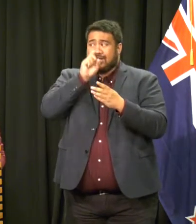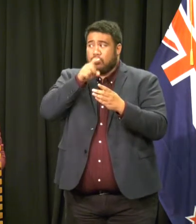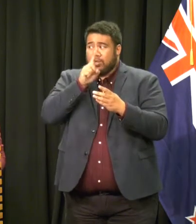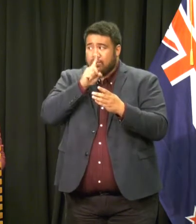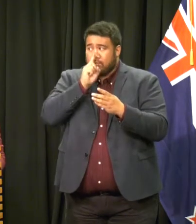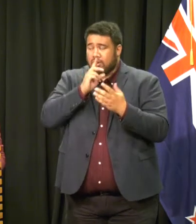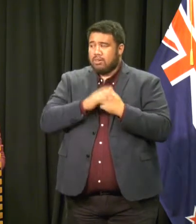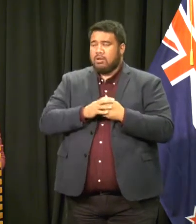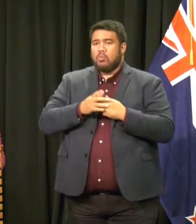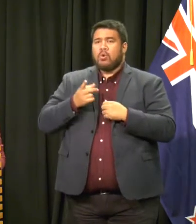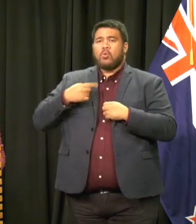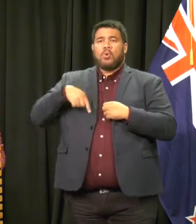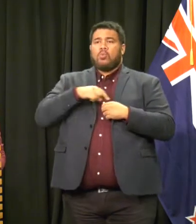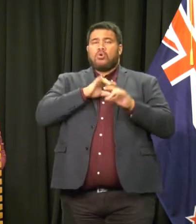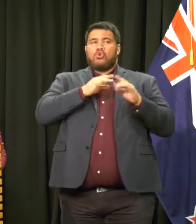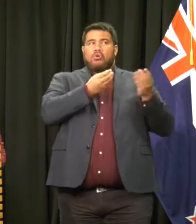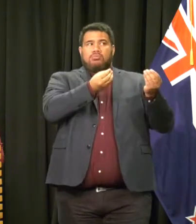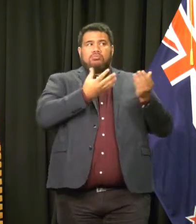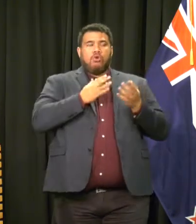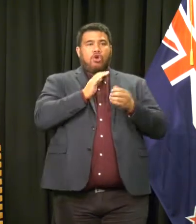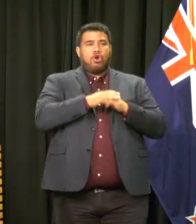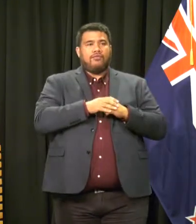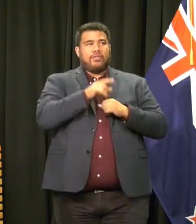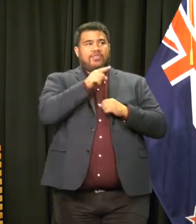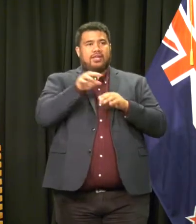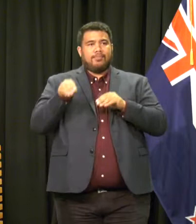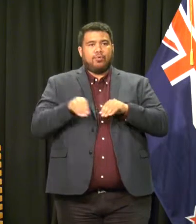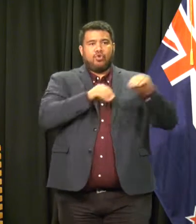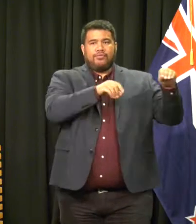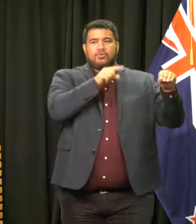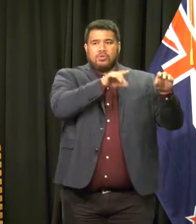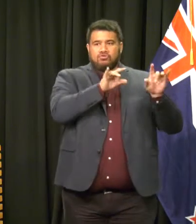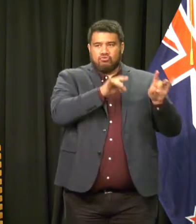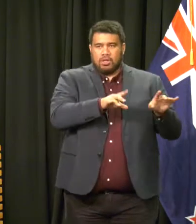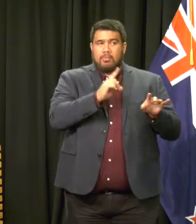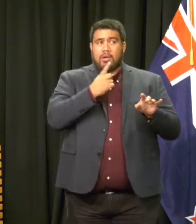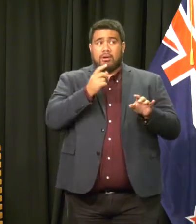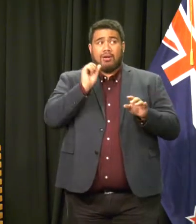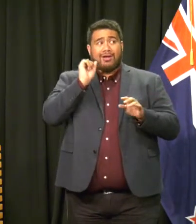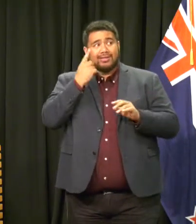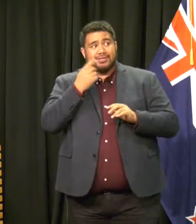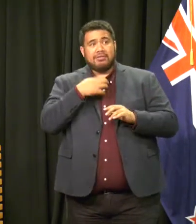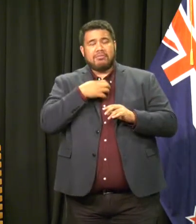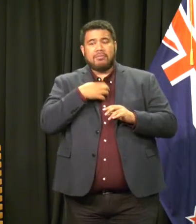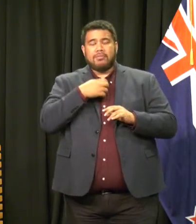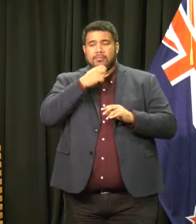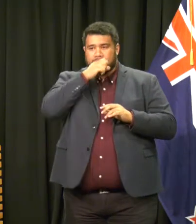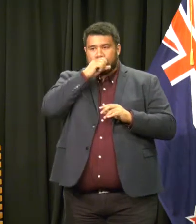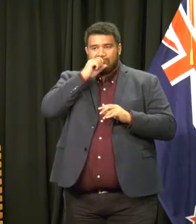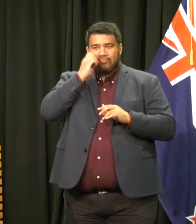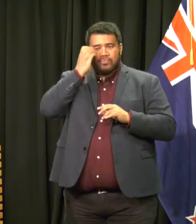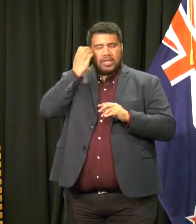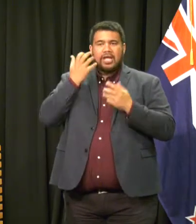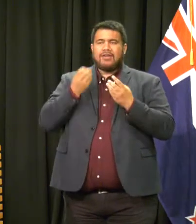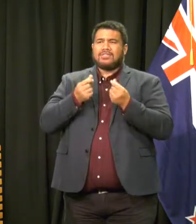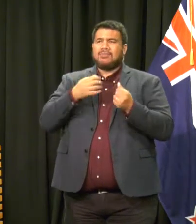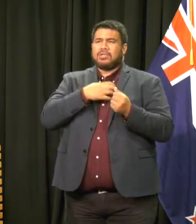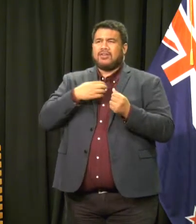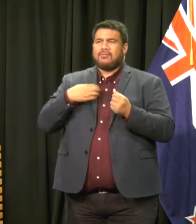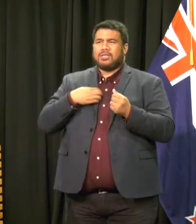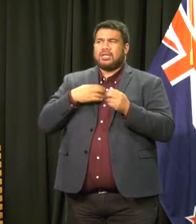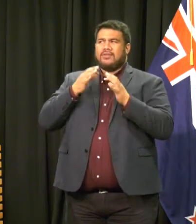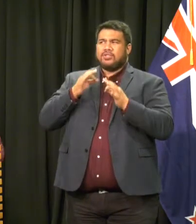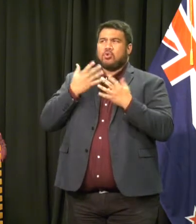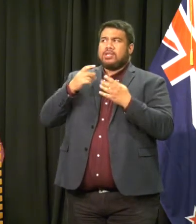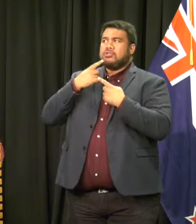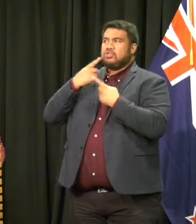to the relocation, but I understand that officials were informed in March, but we would not